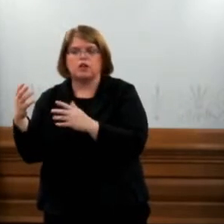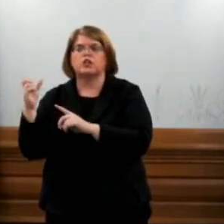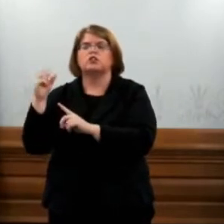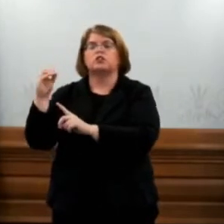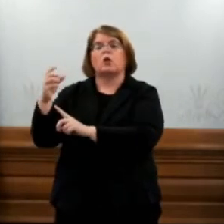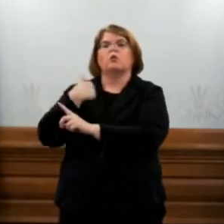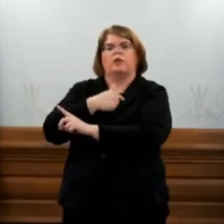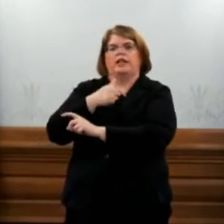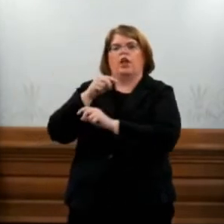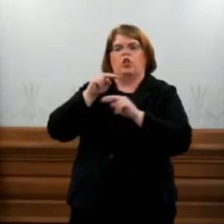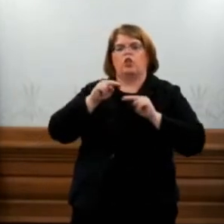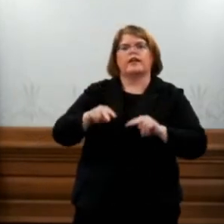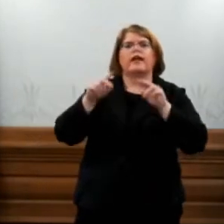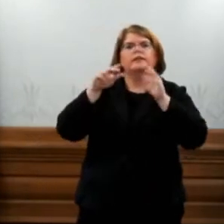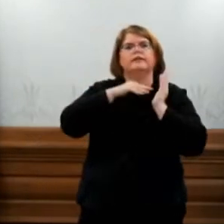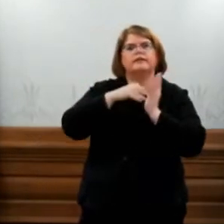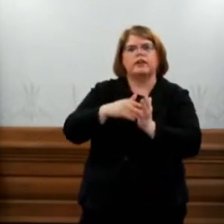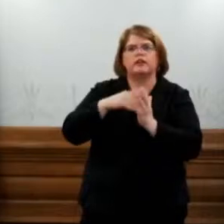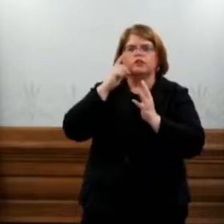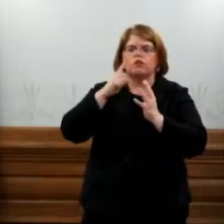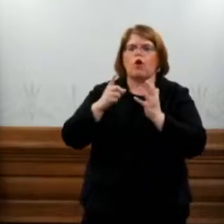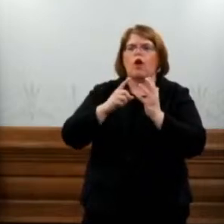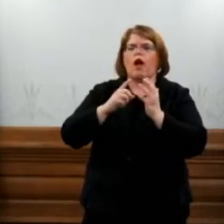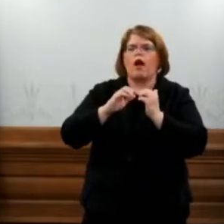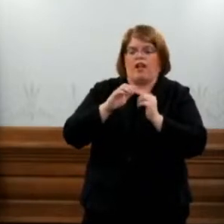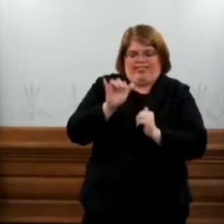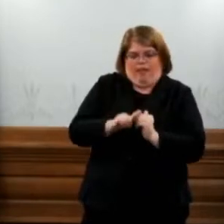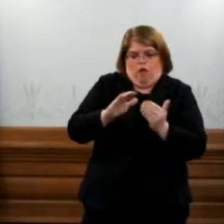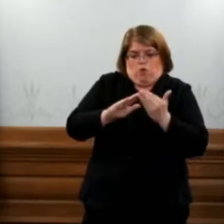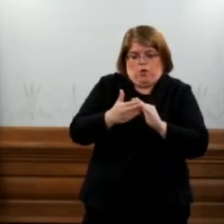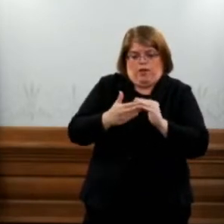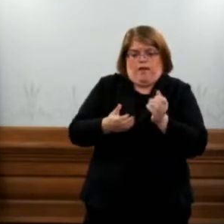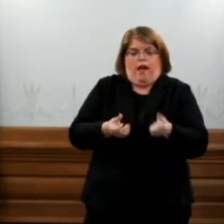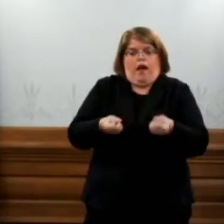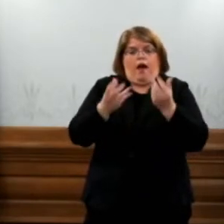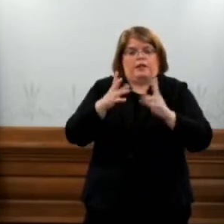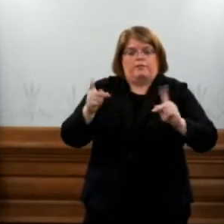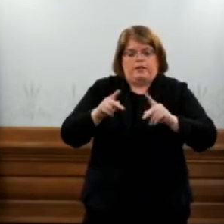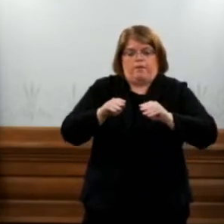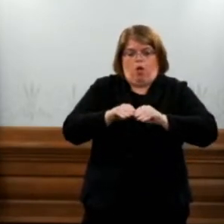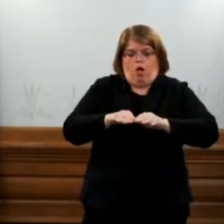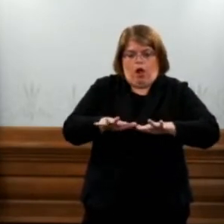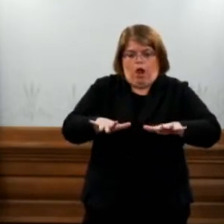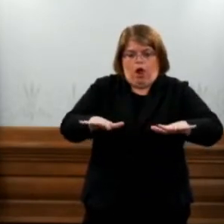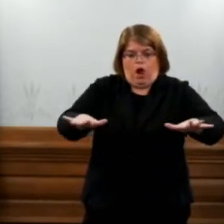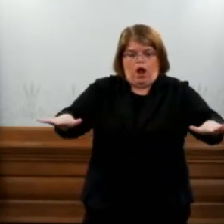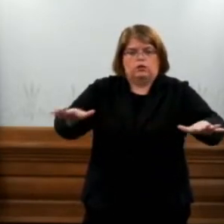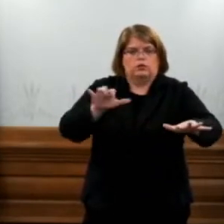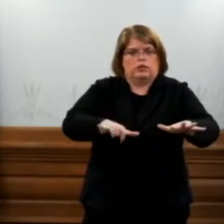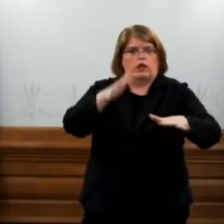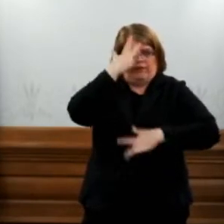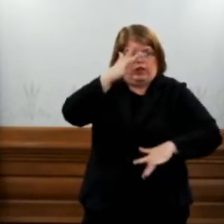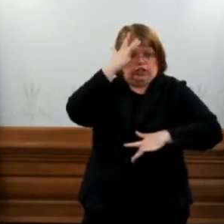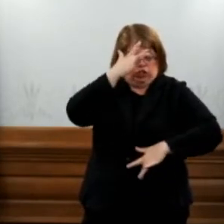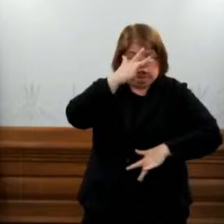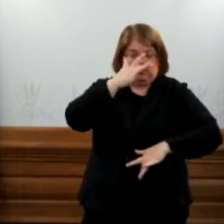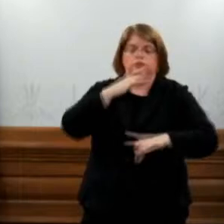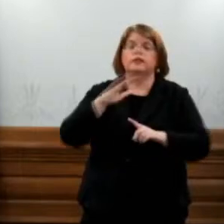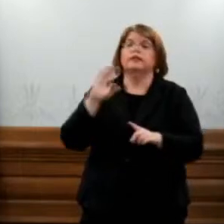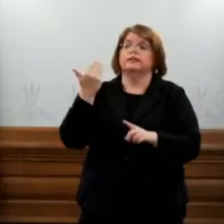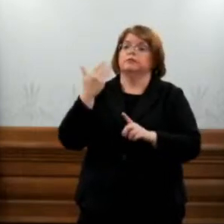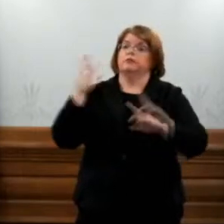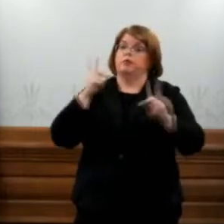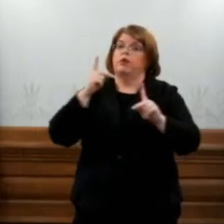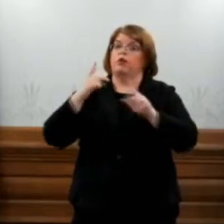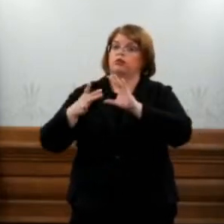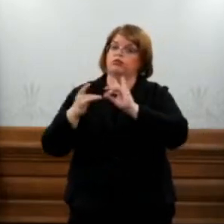in the community. And when it is a small number, it's kind of concerning in one way, but it's good in another. It's concerning in the fact that people are talking